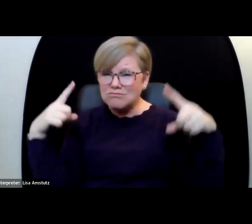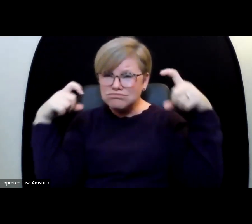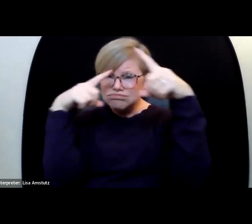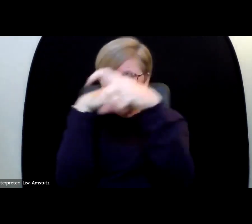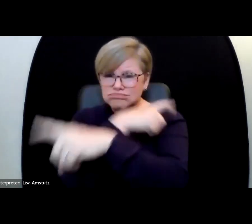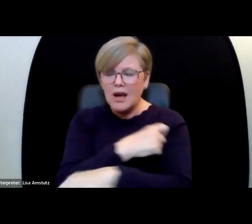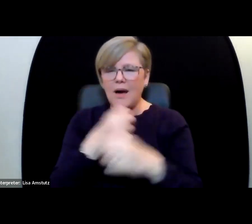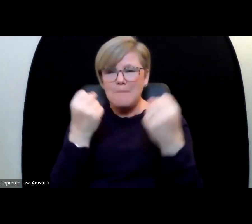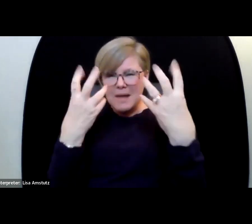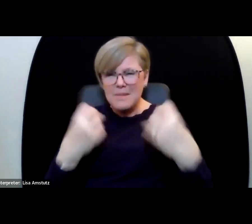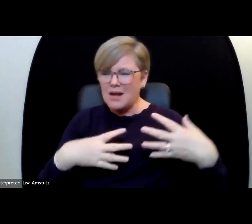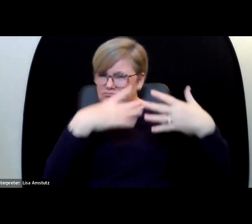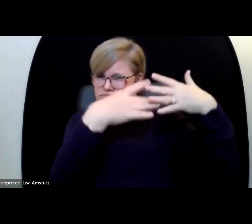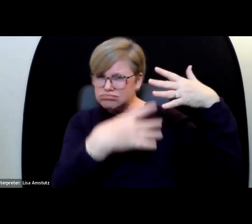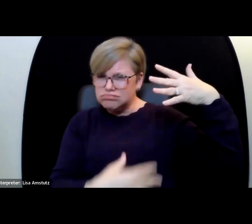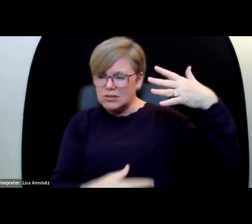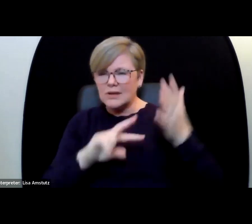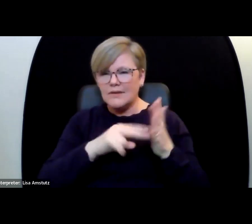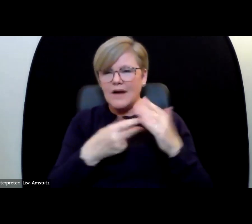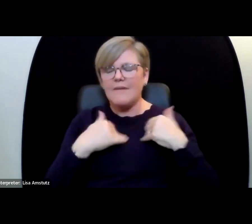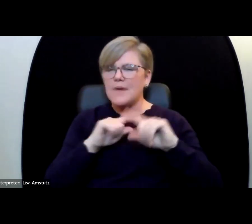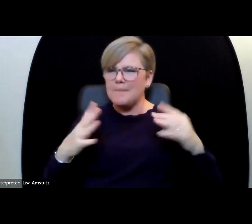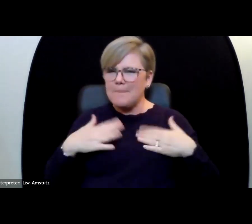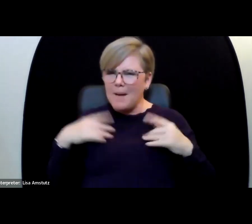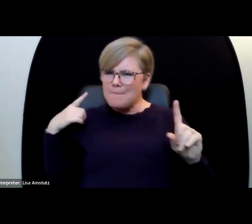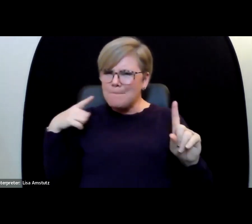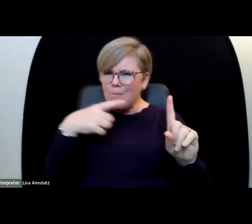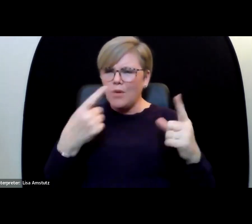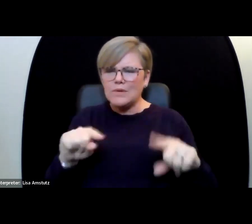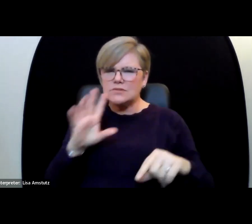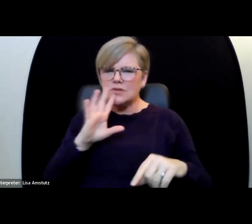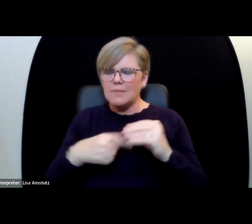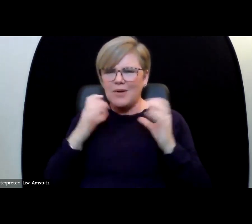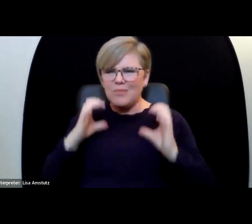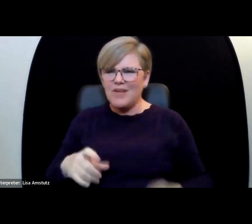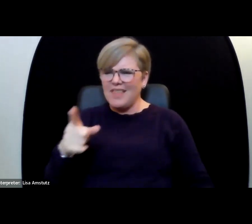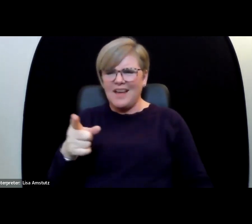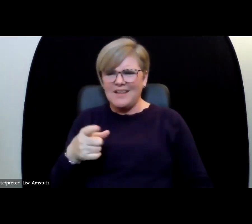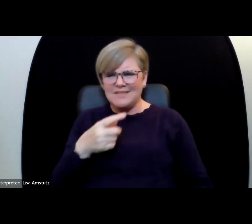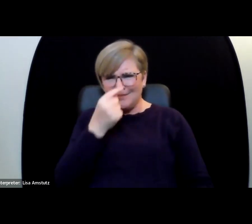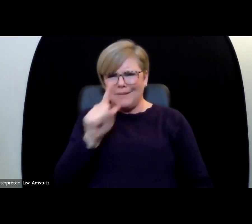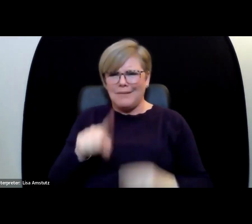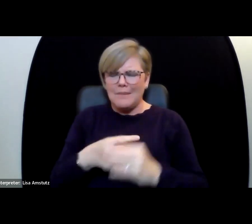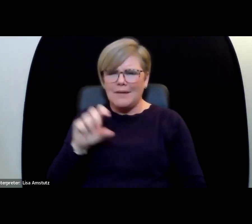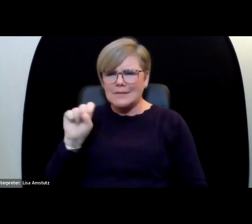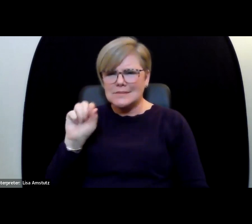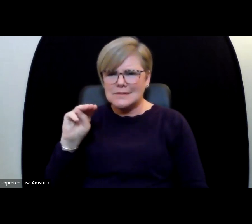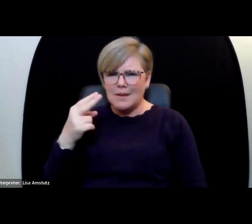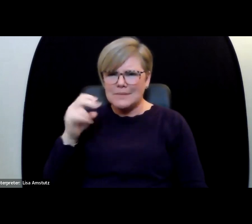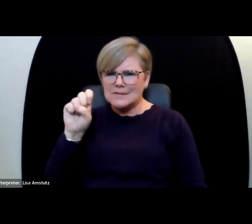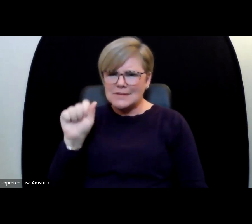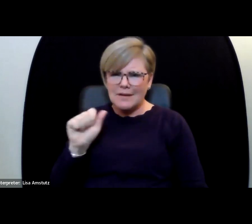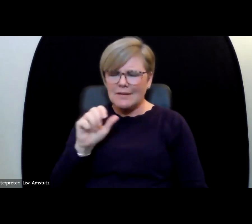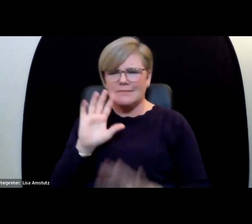others. But for my purposes, when I'm talking to a client in the room, they don't care about SAMHSA and NIDA. I say recovery, from my